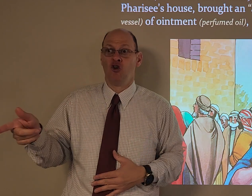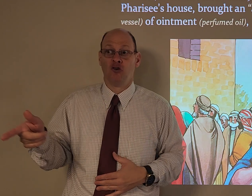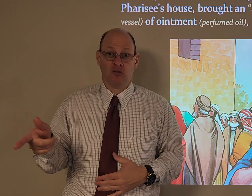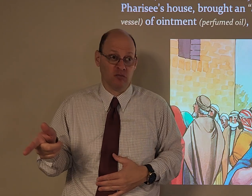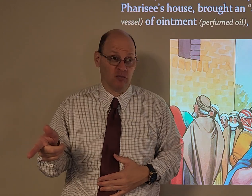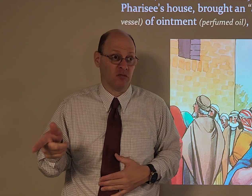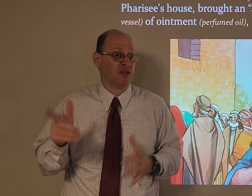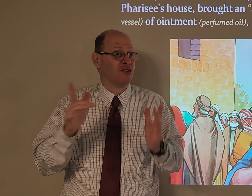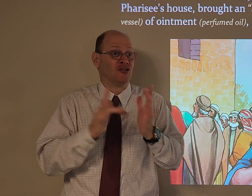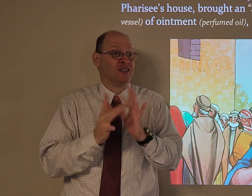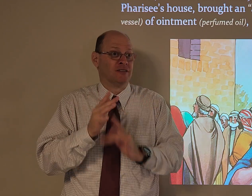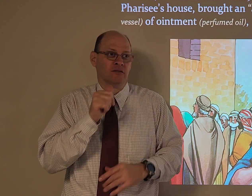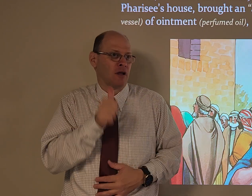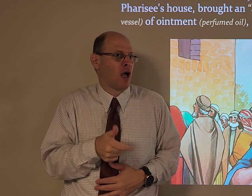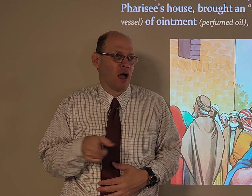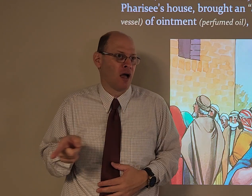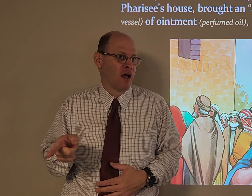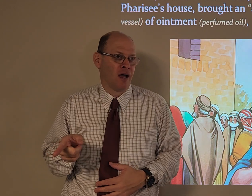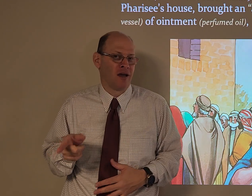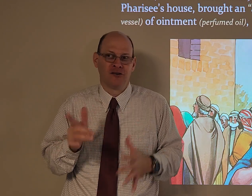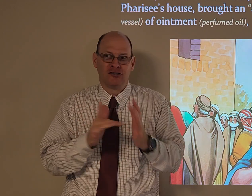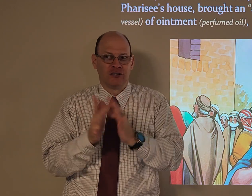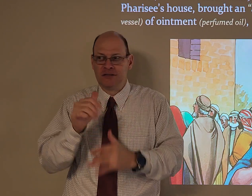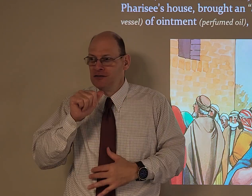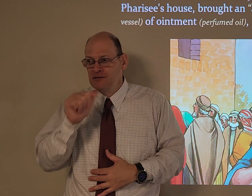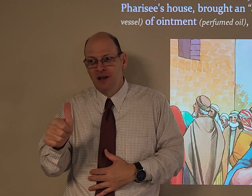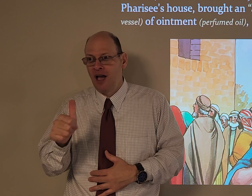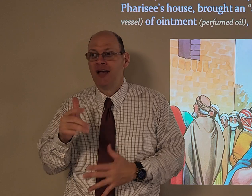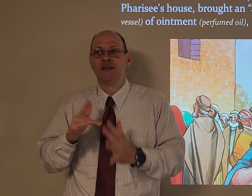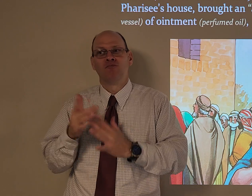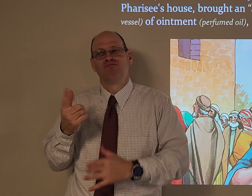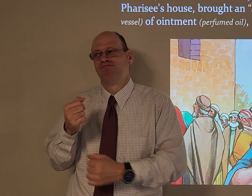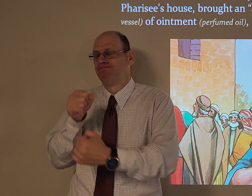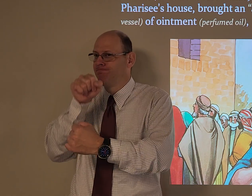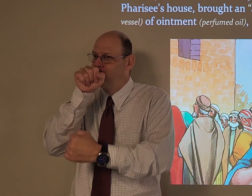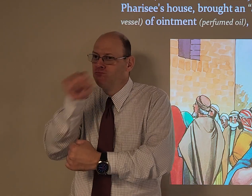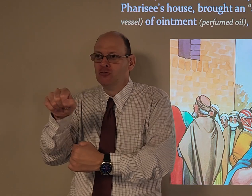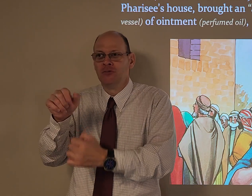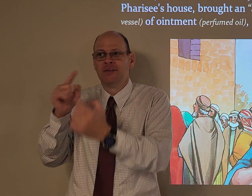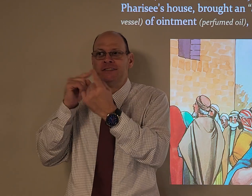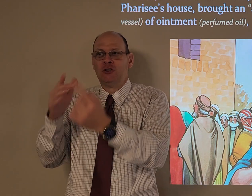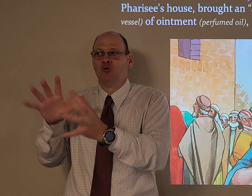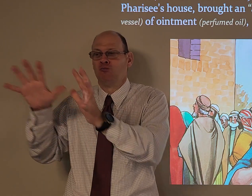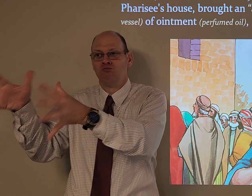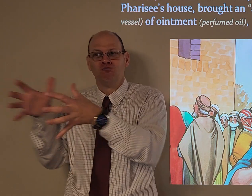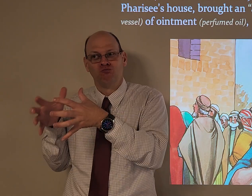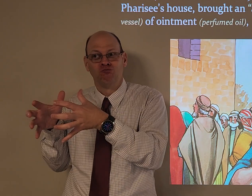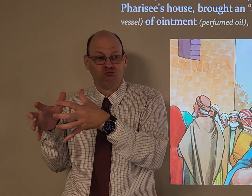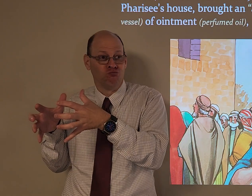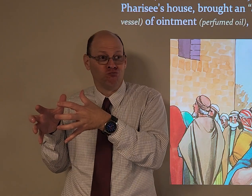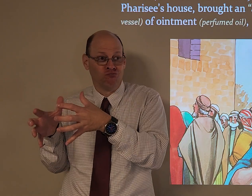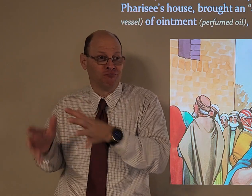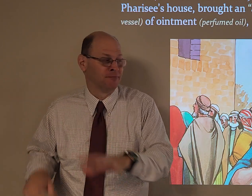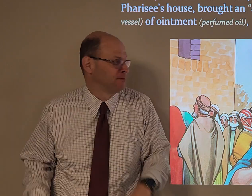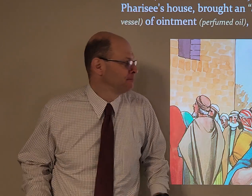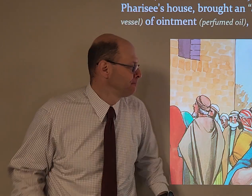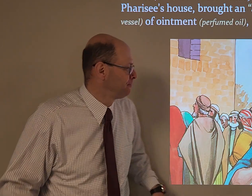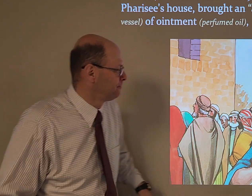They were holier than thou, and they looked down upon people that weren't of equivalent stature that they were. And of course,